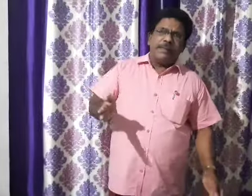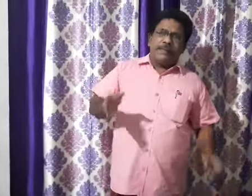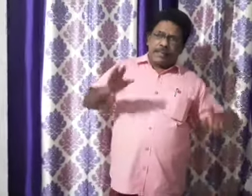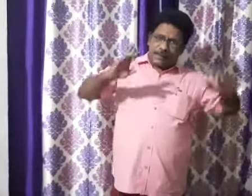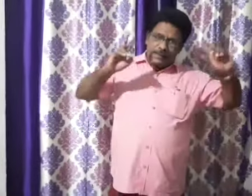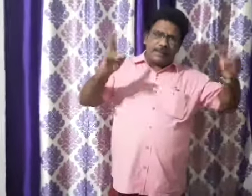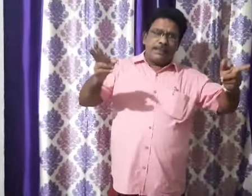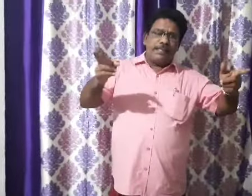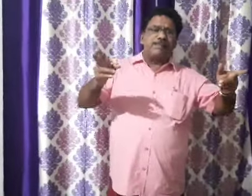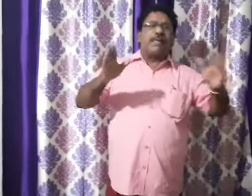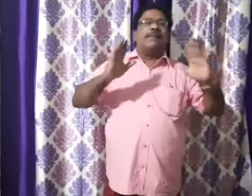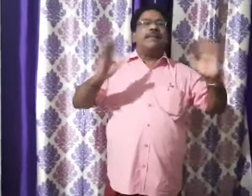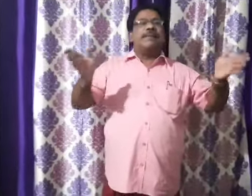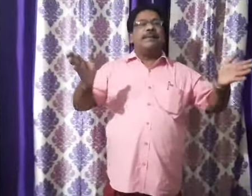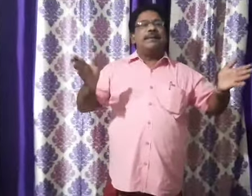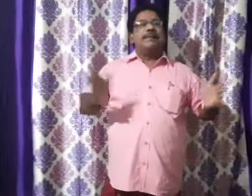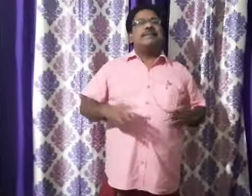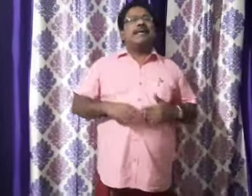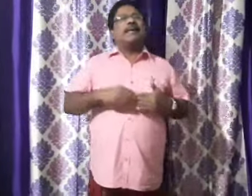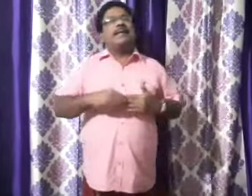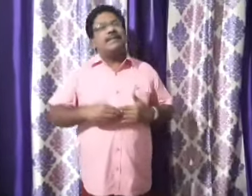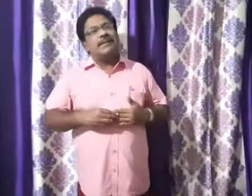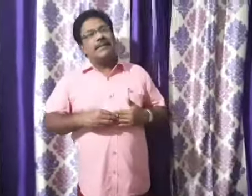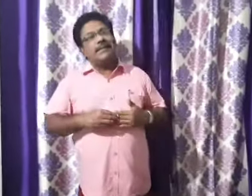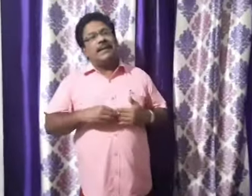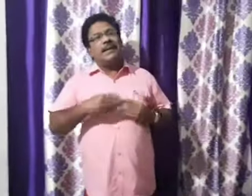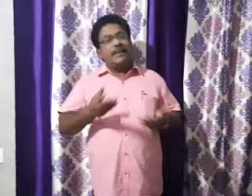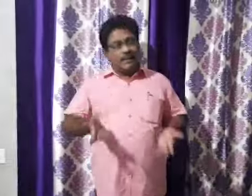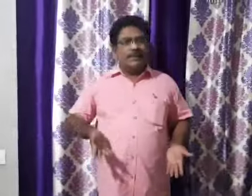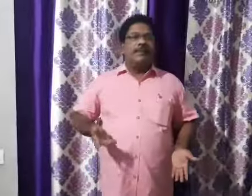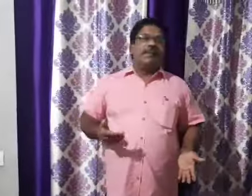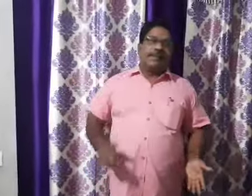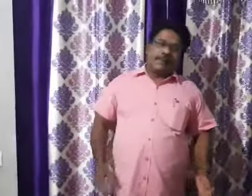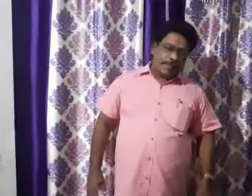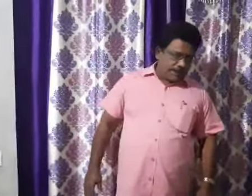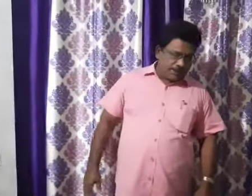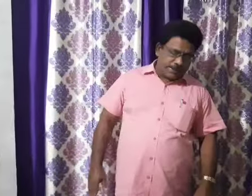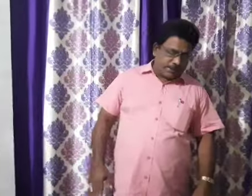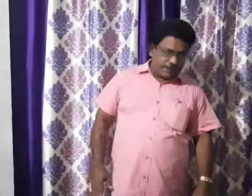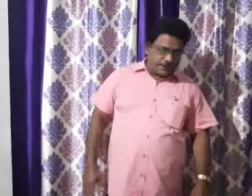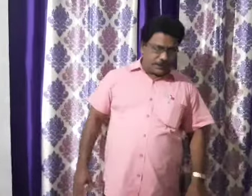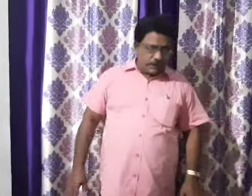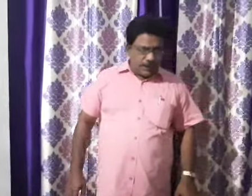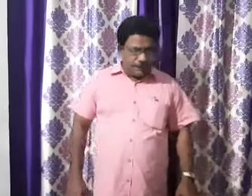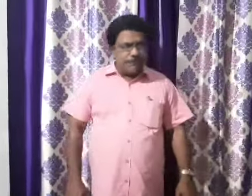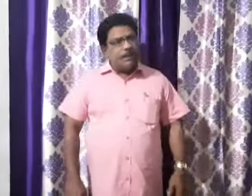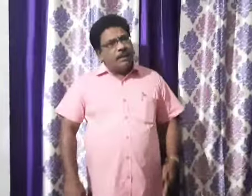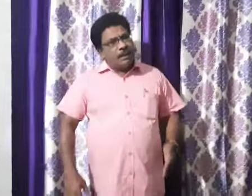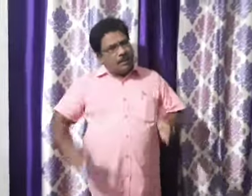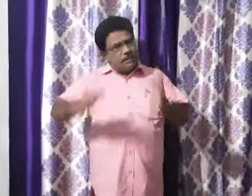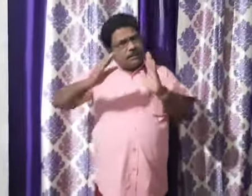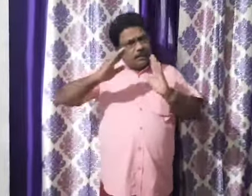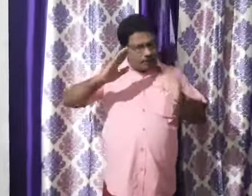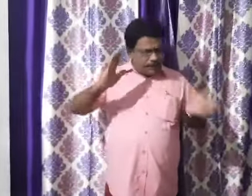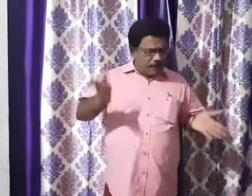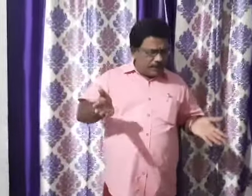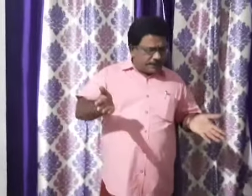There are three sectors: primary sector, secondary sector, and tertiary sectors. Okay. Now we have